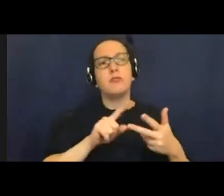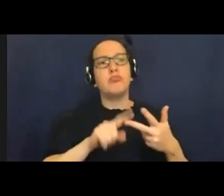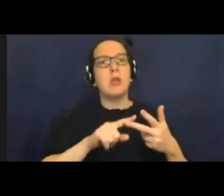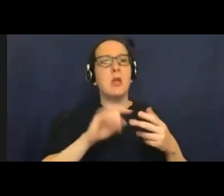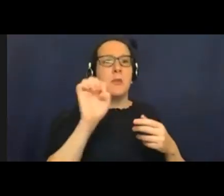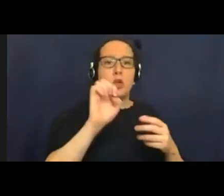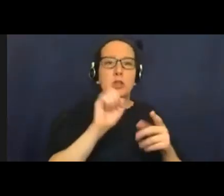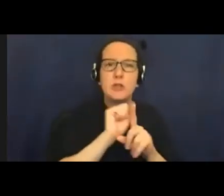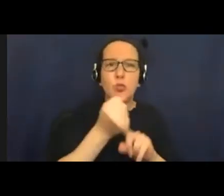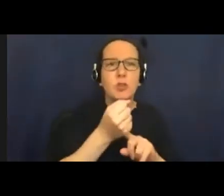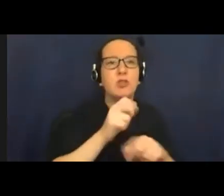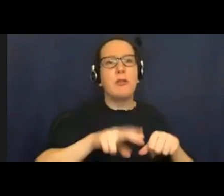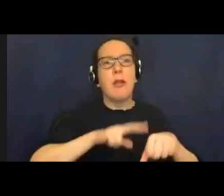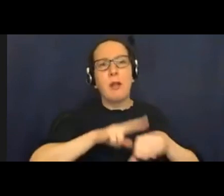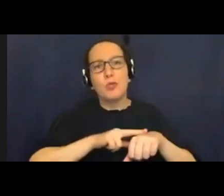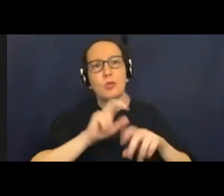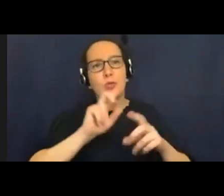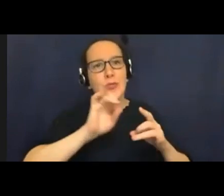situations.